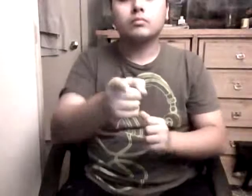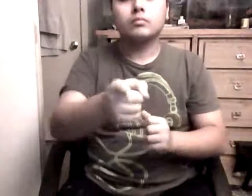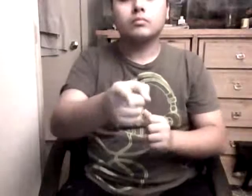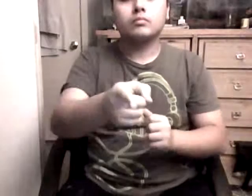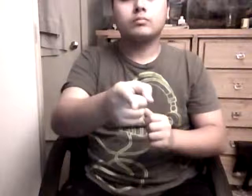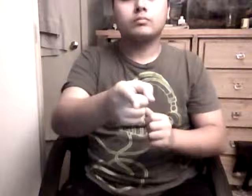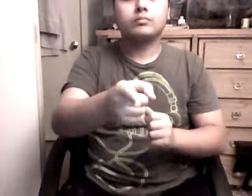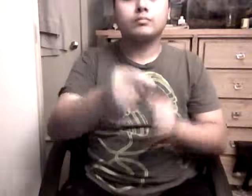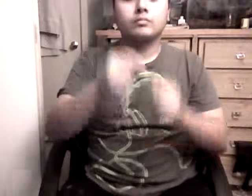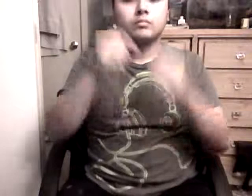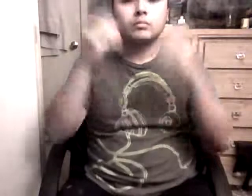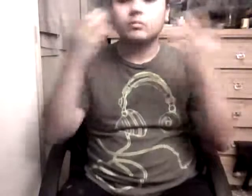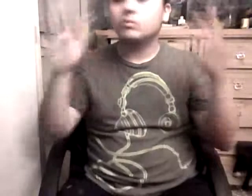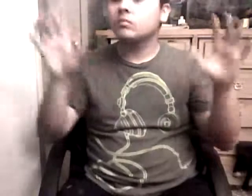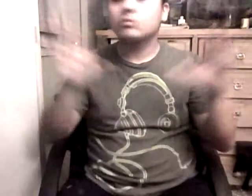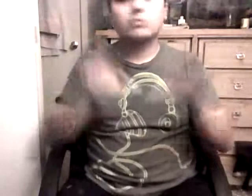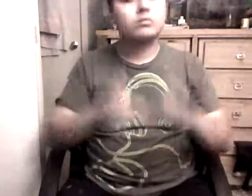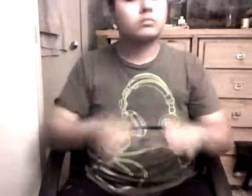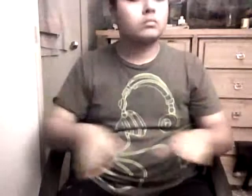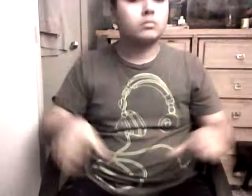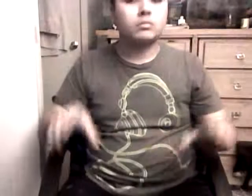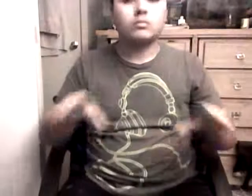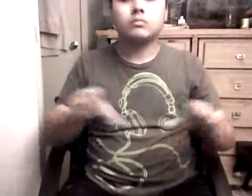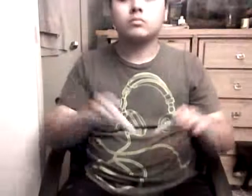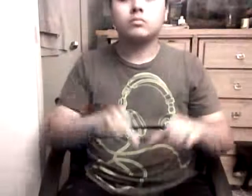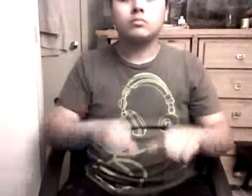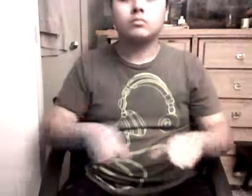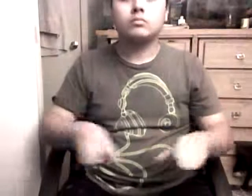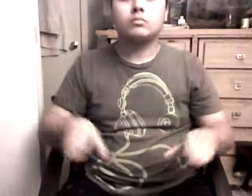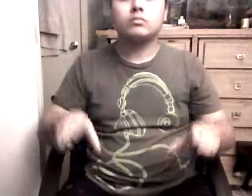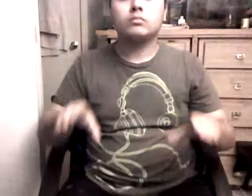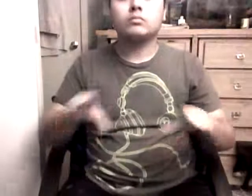you It's all I can do